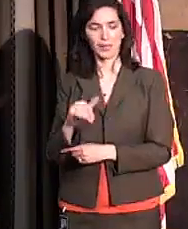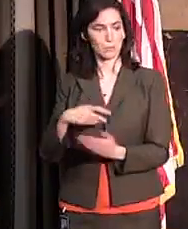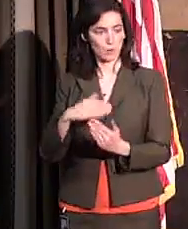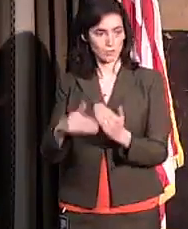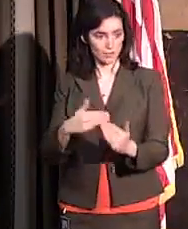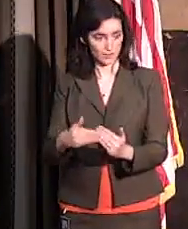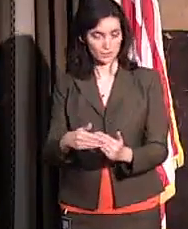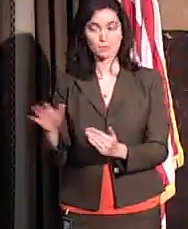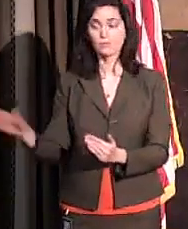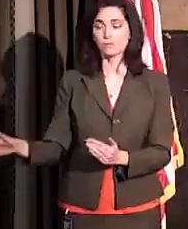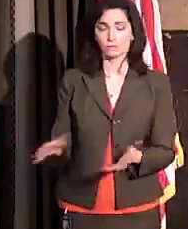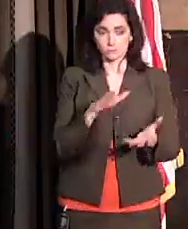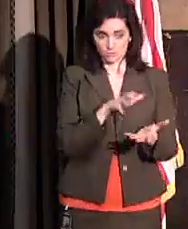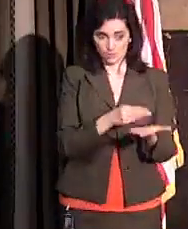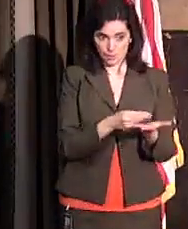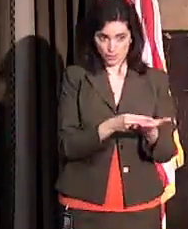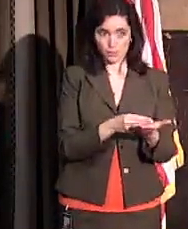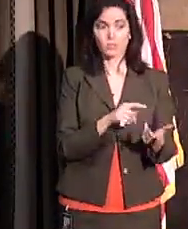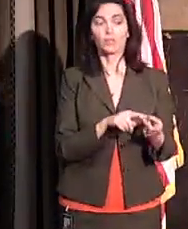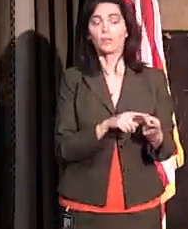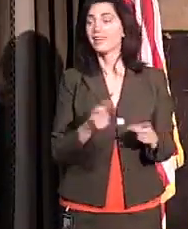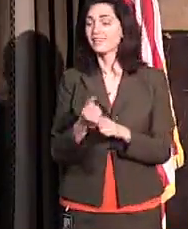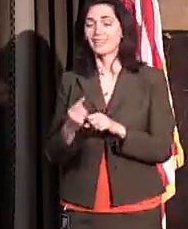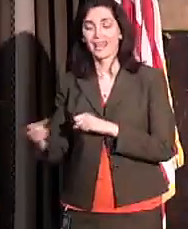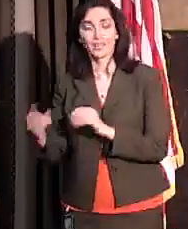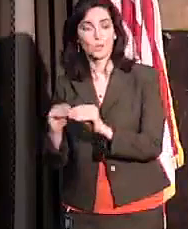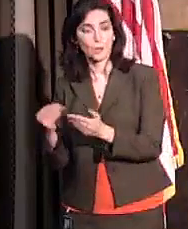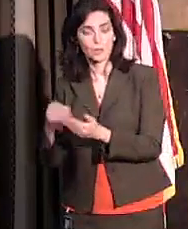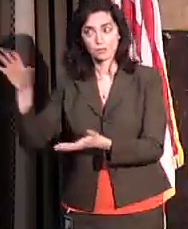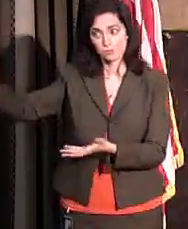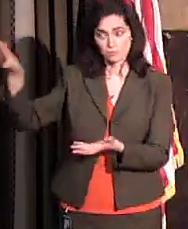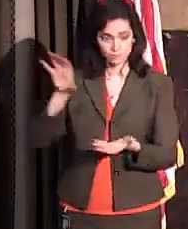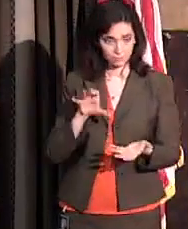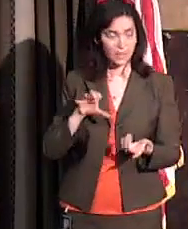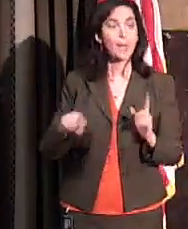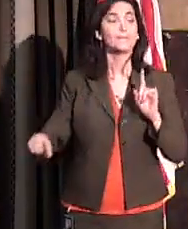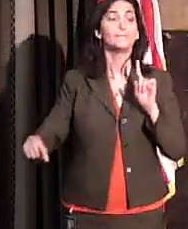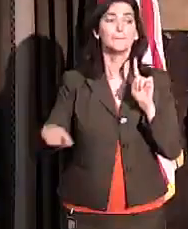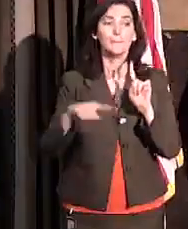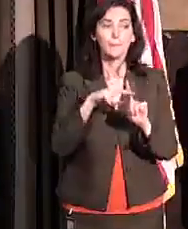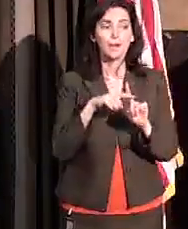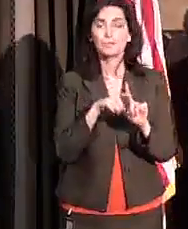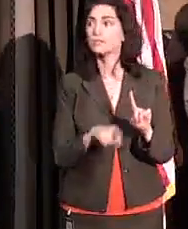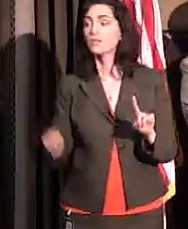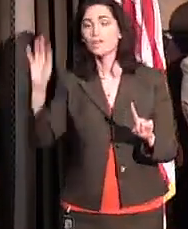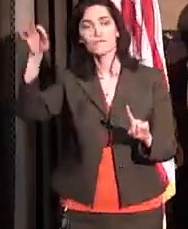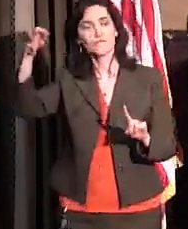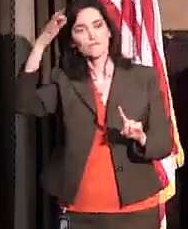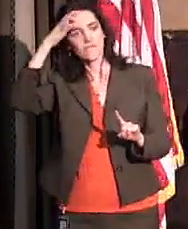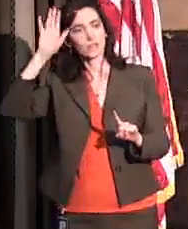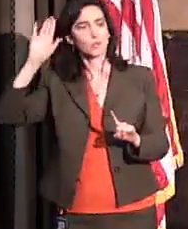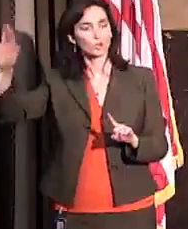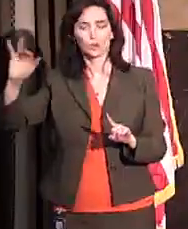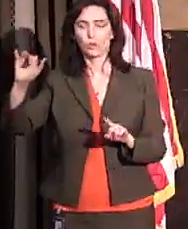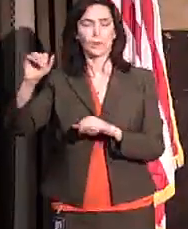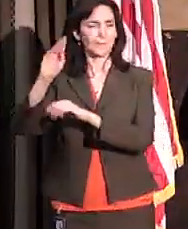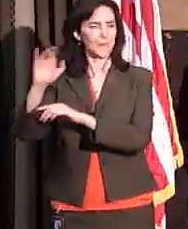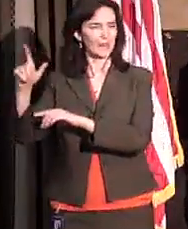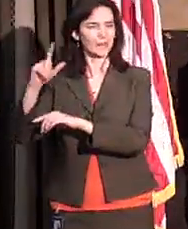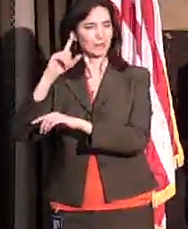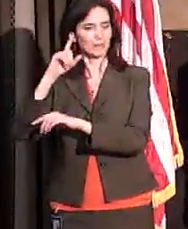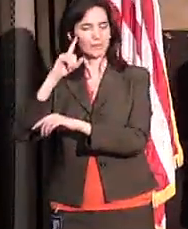this year, additional funding next year, and on top of that, whatever comes out of the federal infrastructure bill for water and